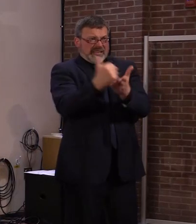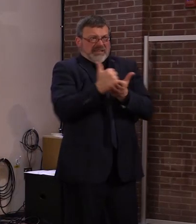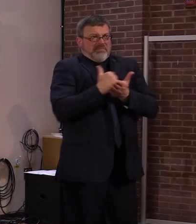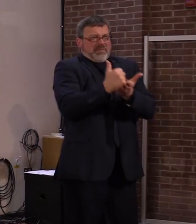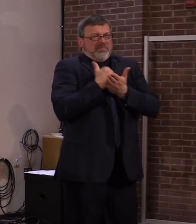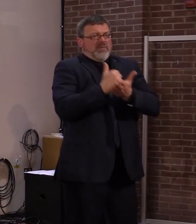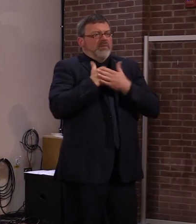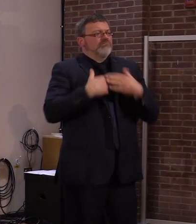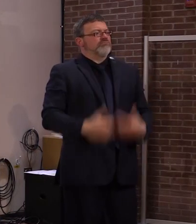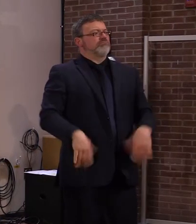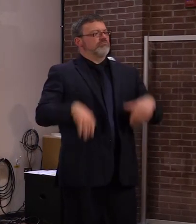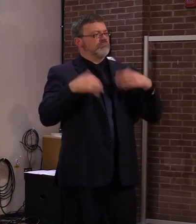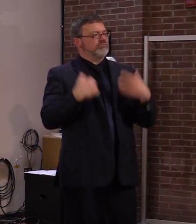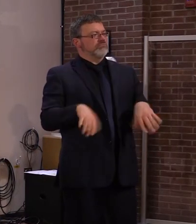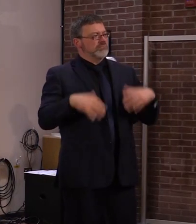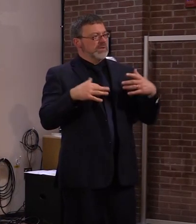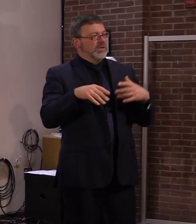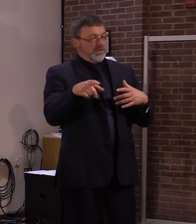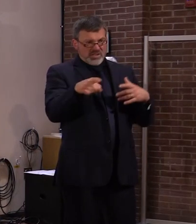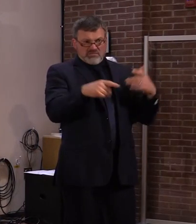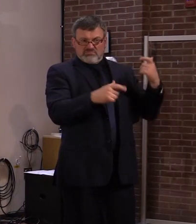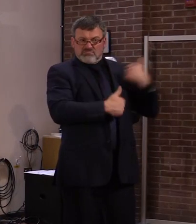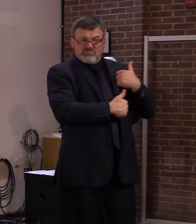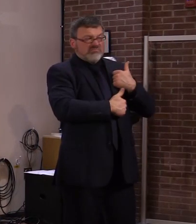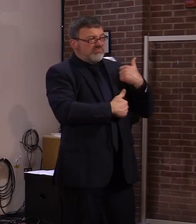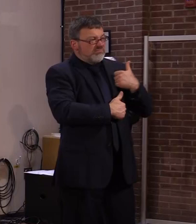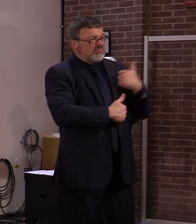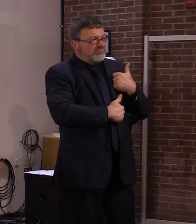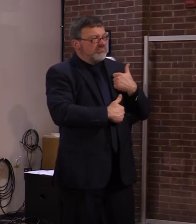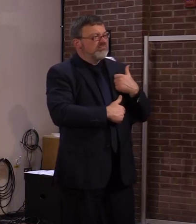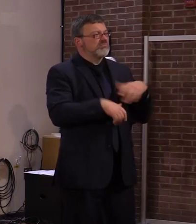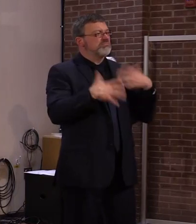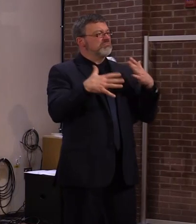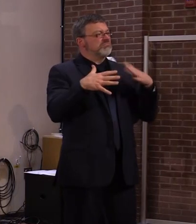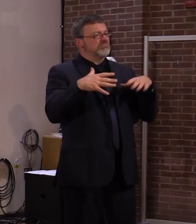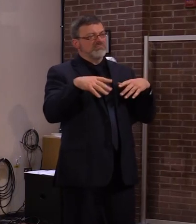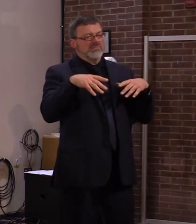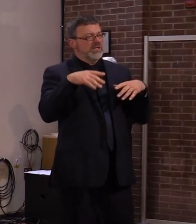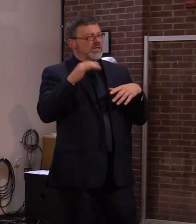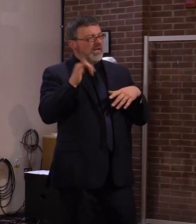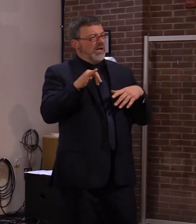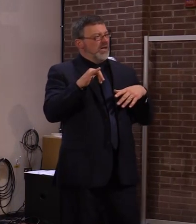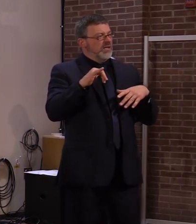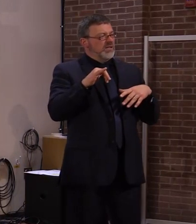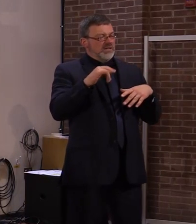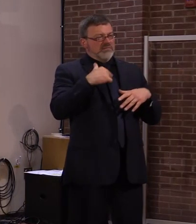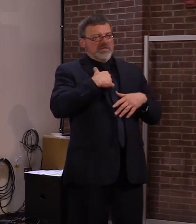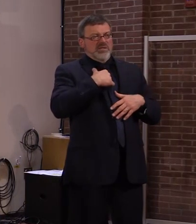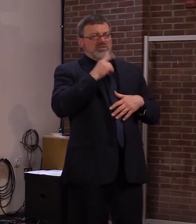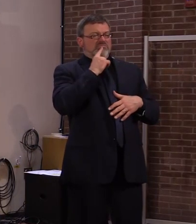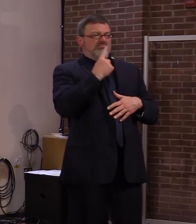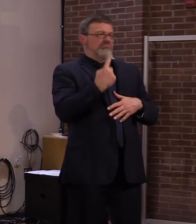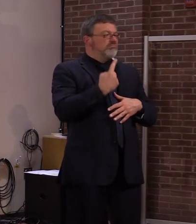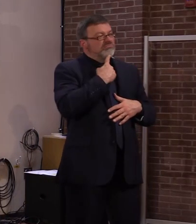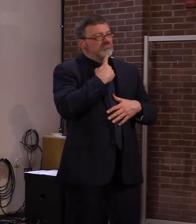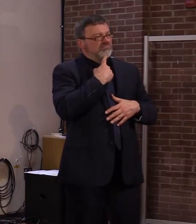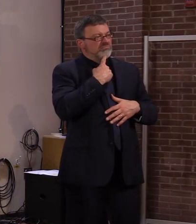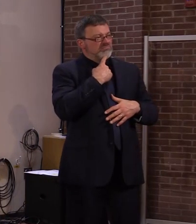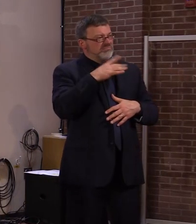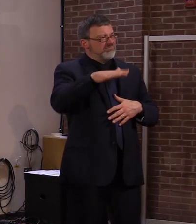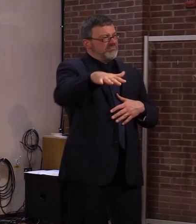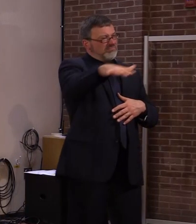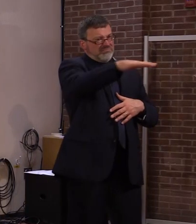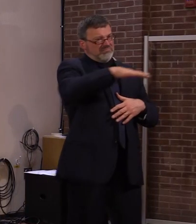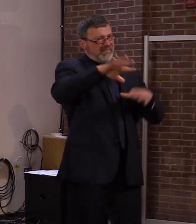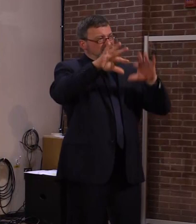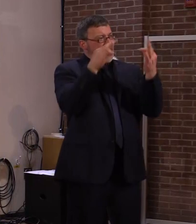in terms of military service. And it was just devastating for his family, for him,